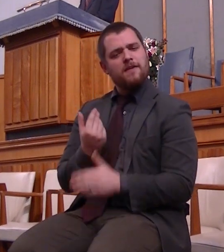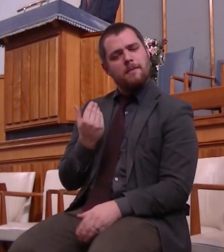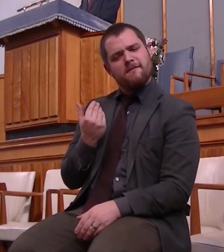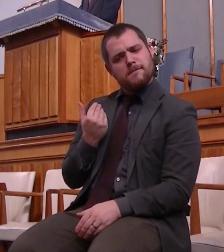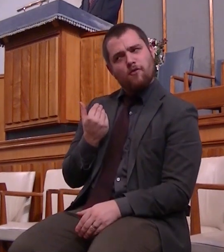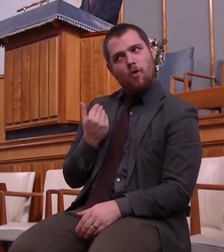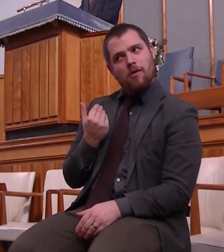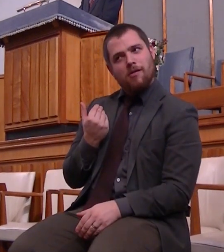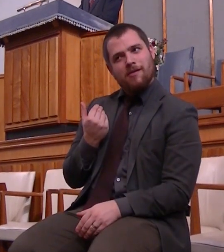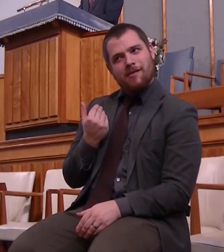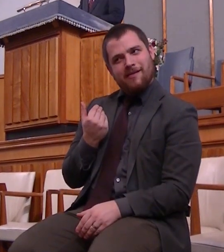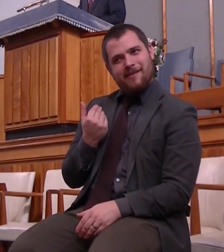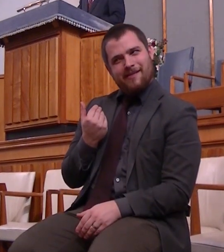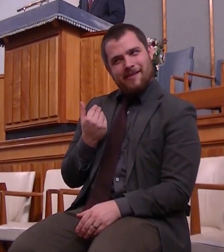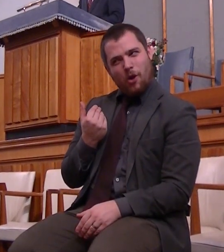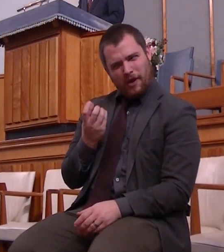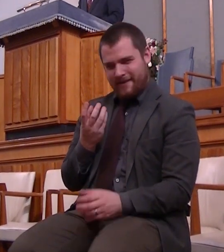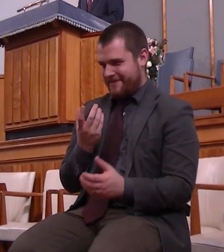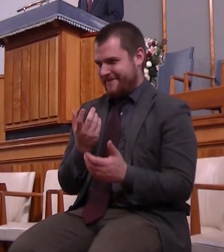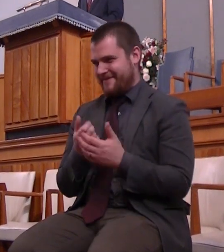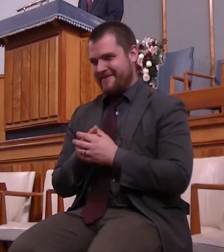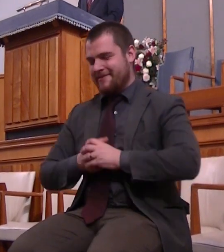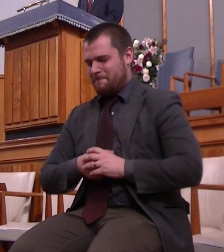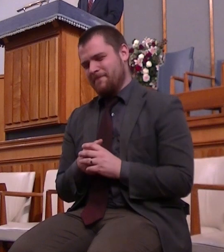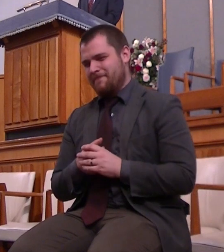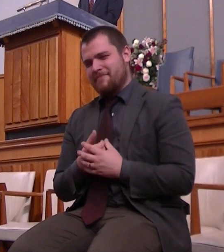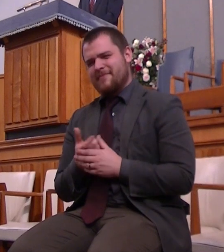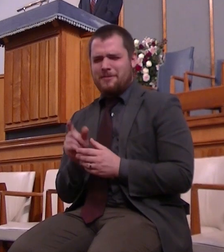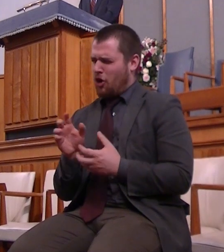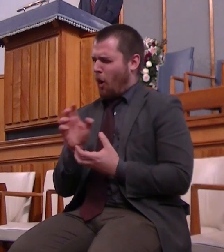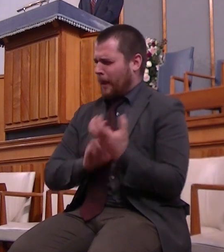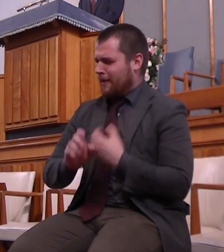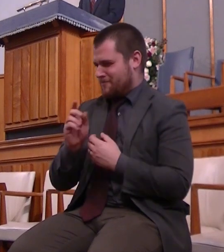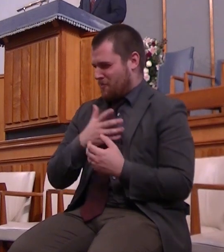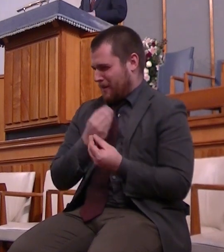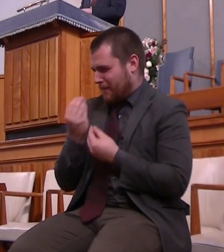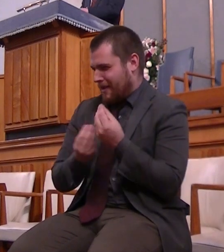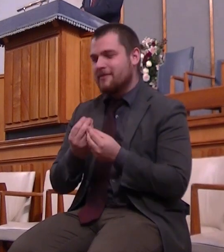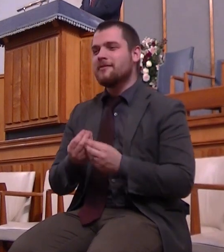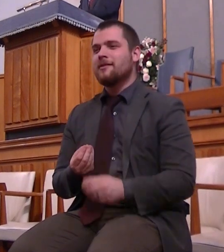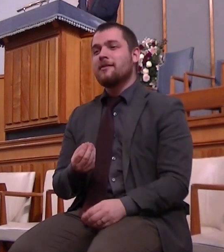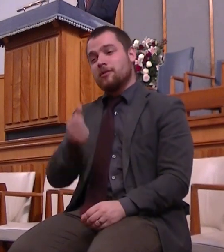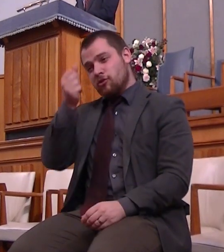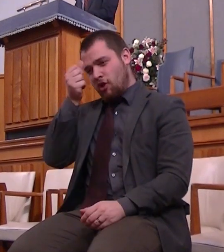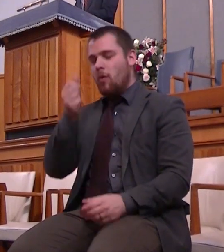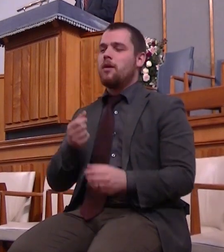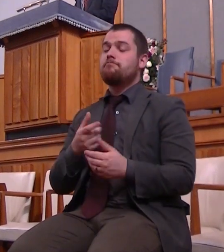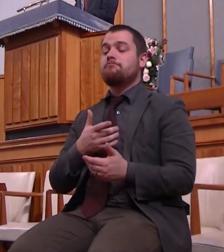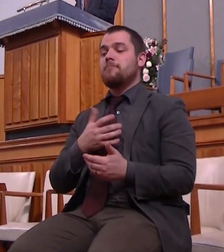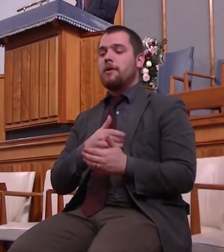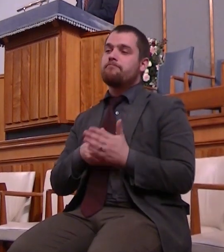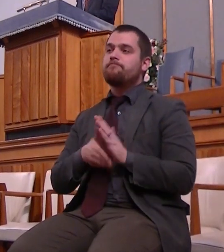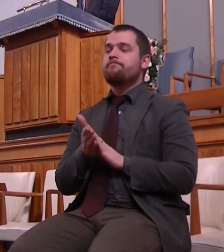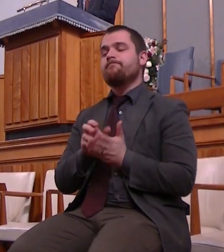this may not have been, not be of the greatest practical value, but God knows everything that might have